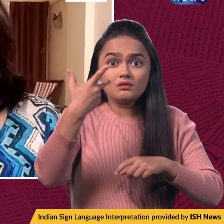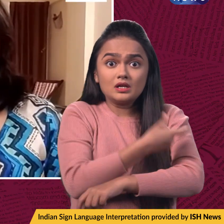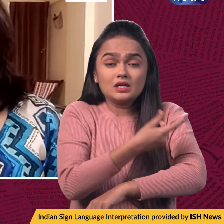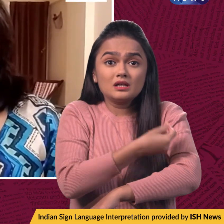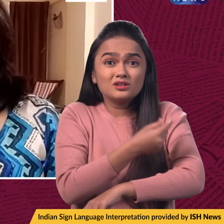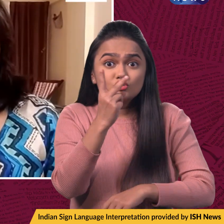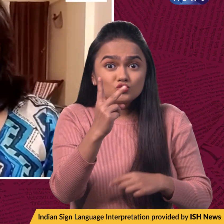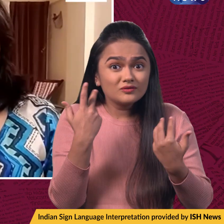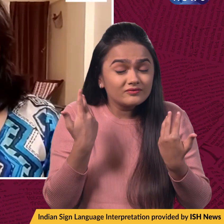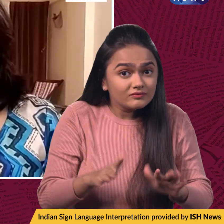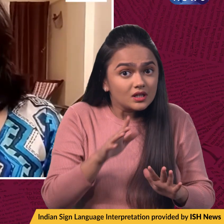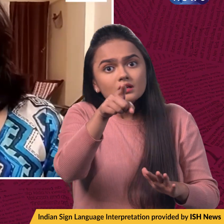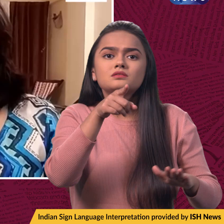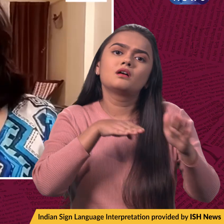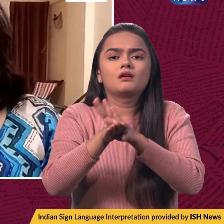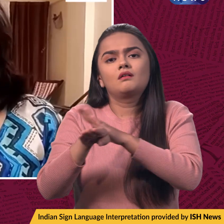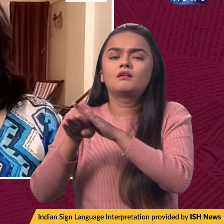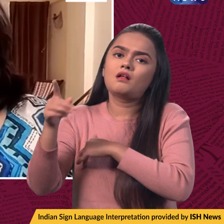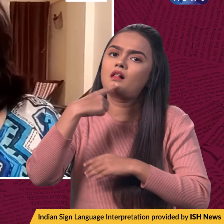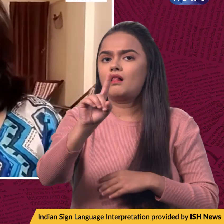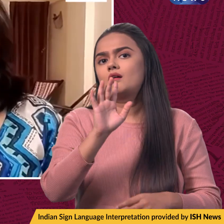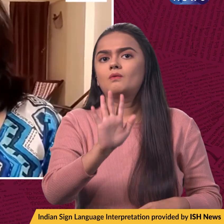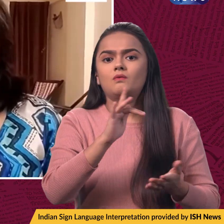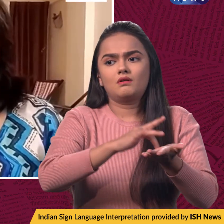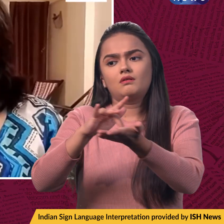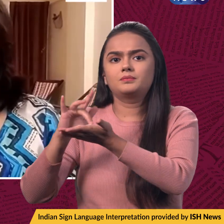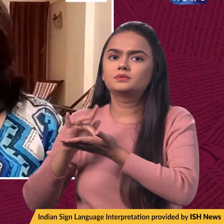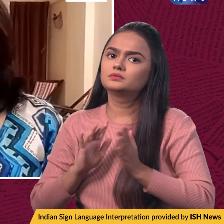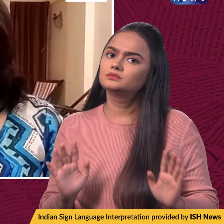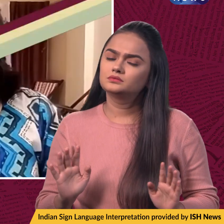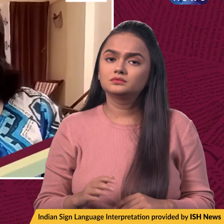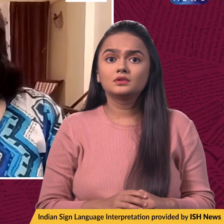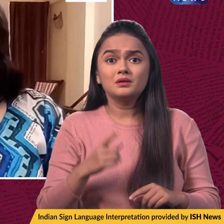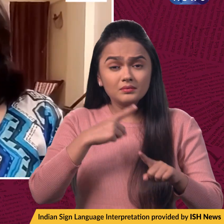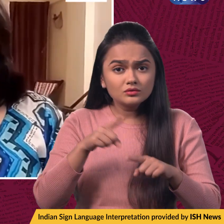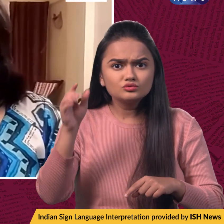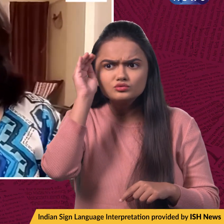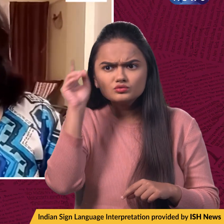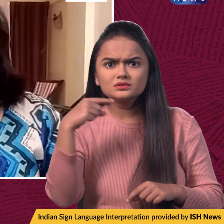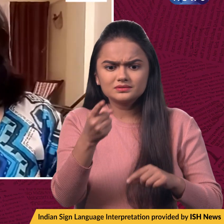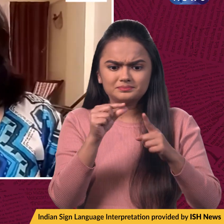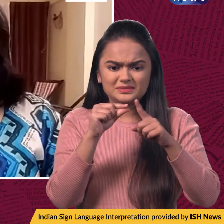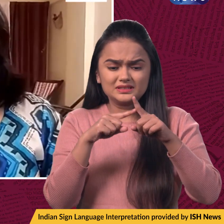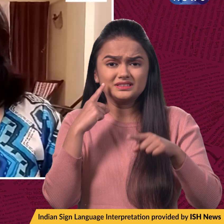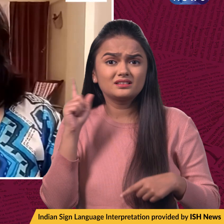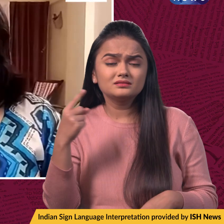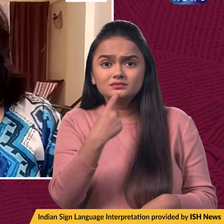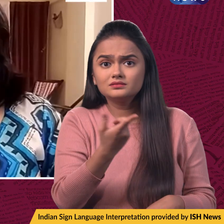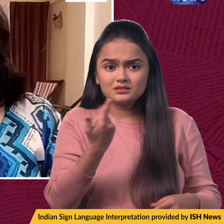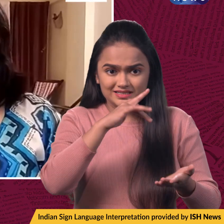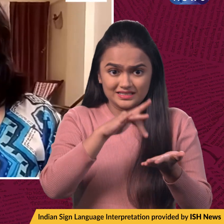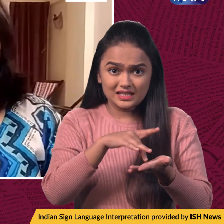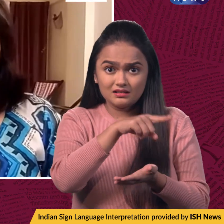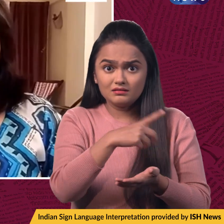doses of COVID-19 vaccine will be allowed entry at these places. Also, the news, according to PTI, the center